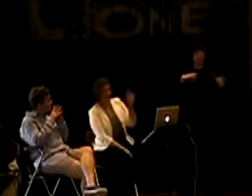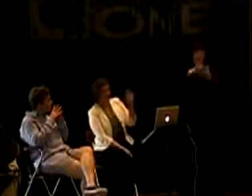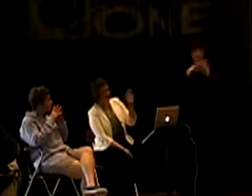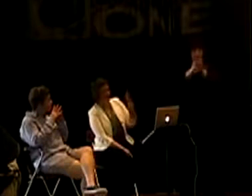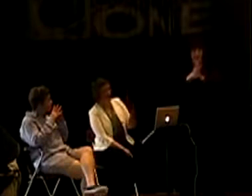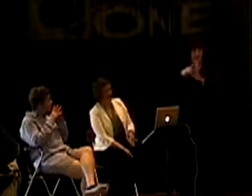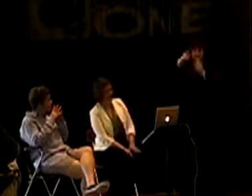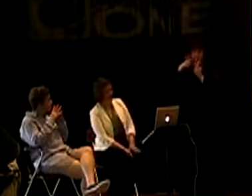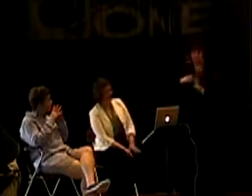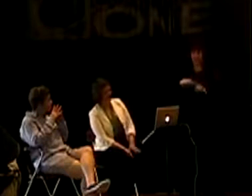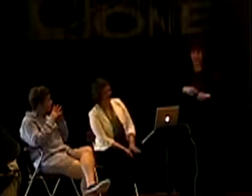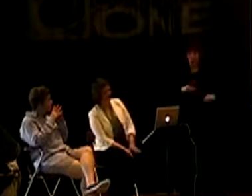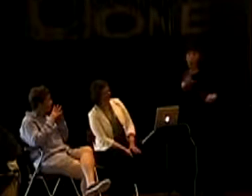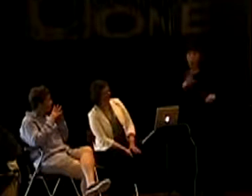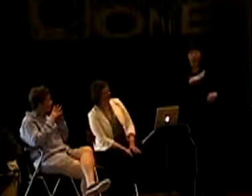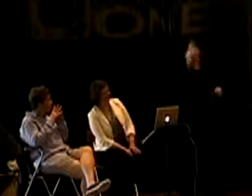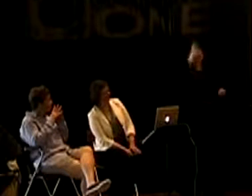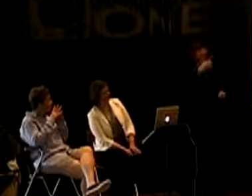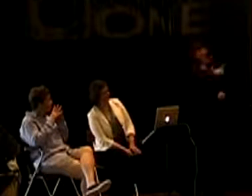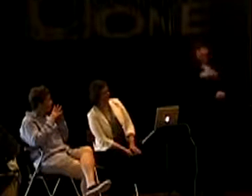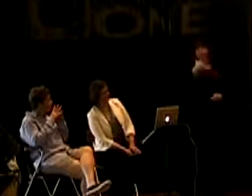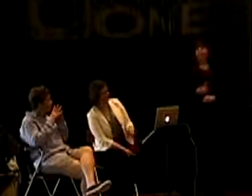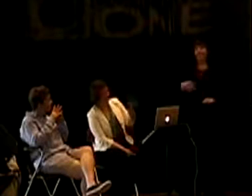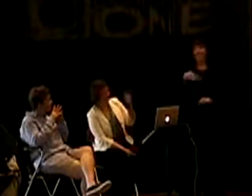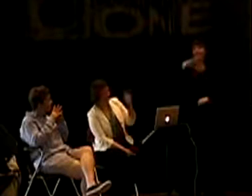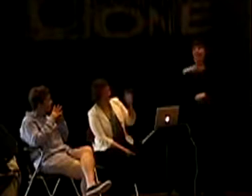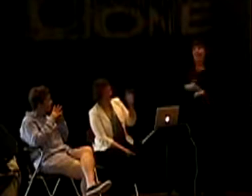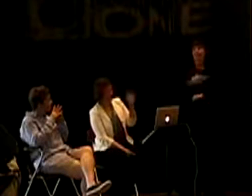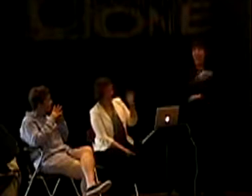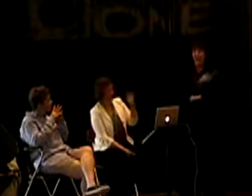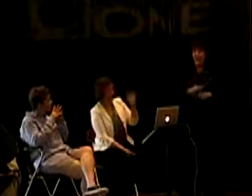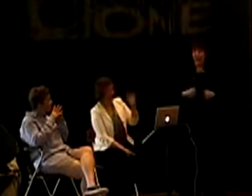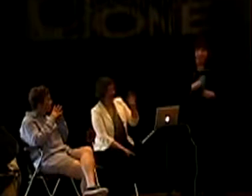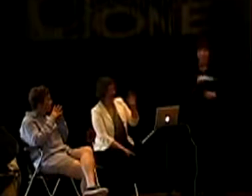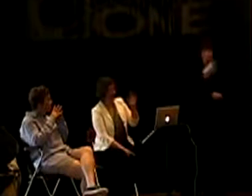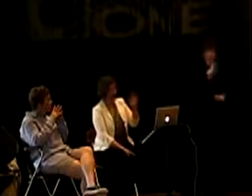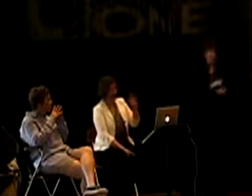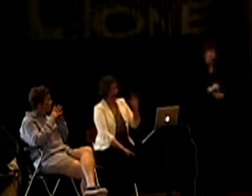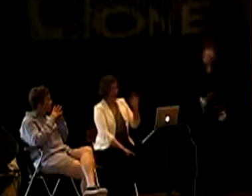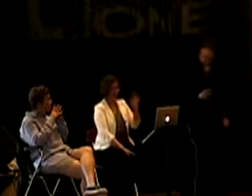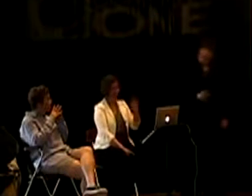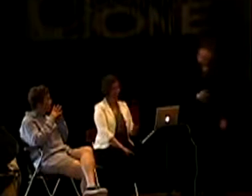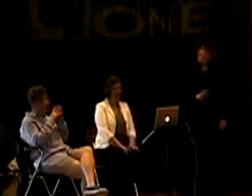Hi. Sorry, this is one of my daughters. She has to believe in loving working, okay?